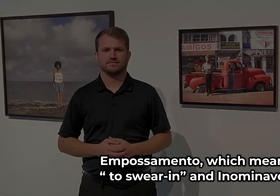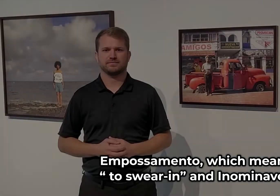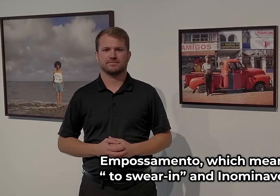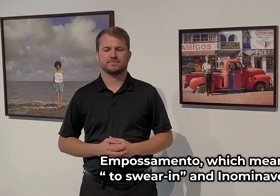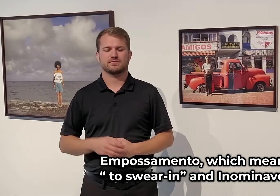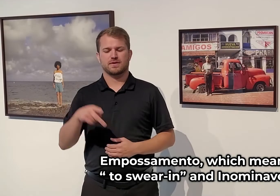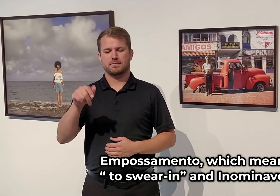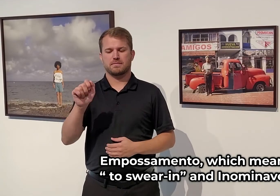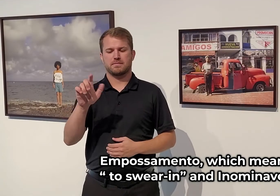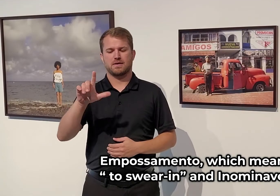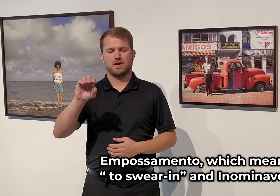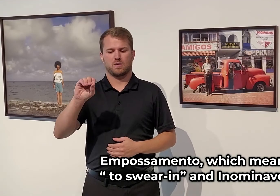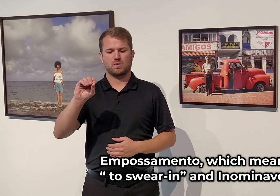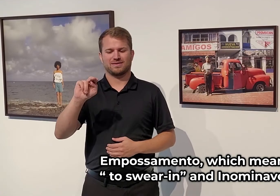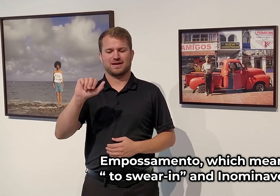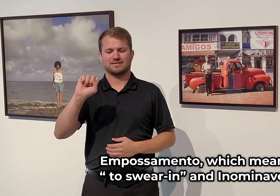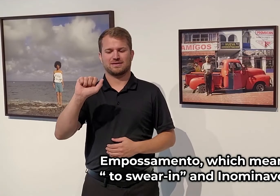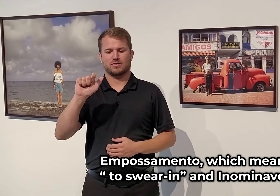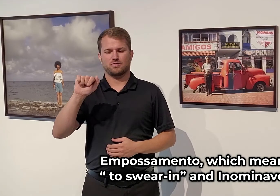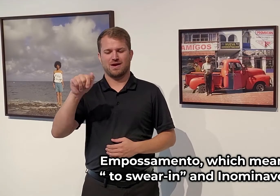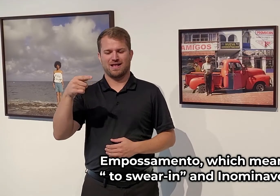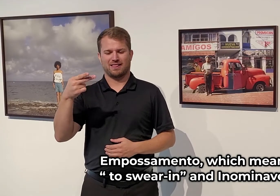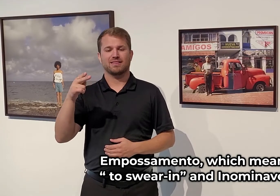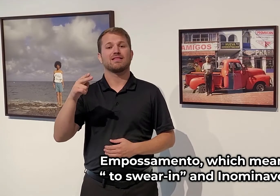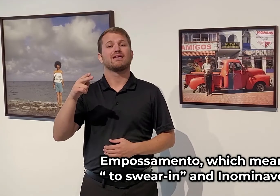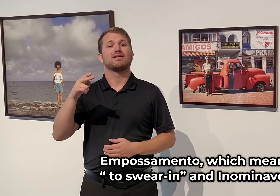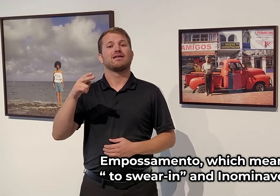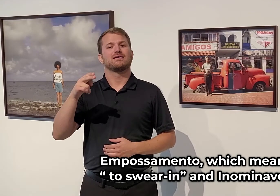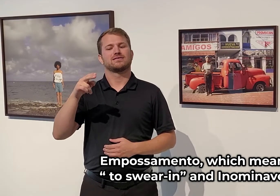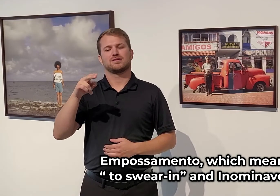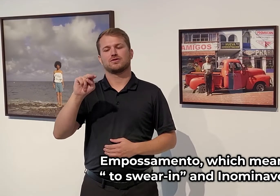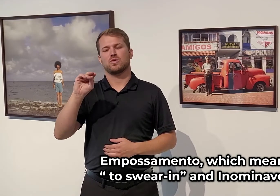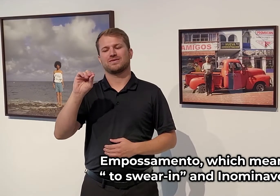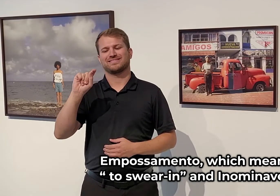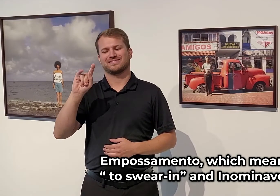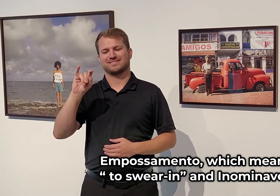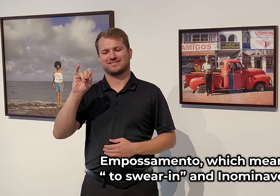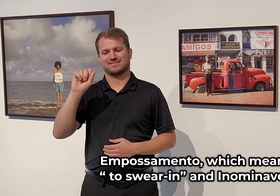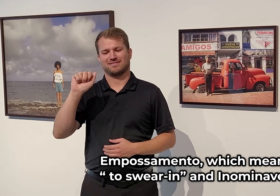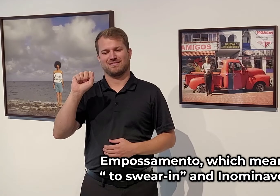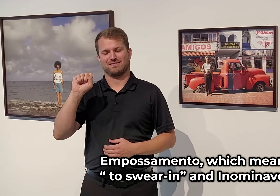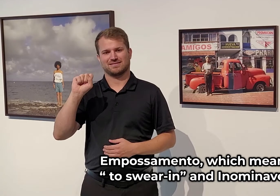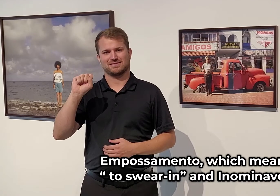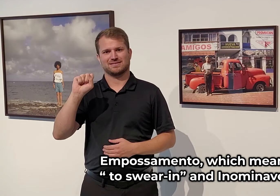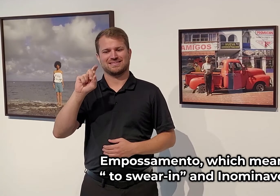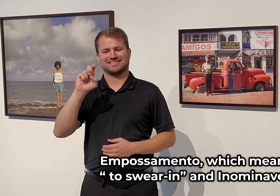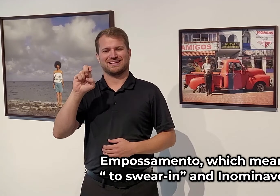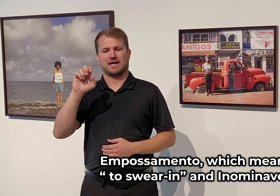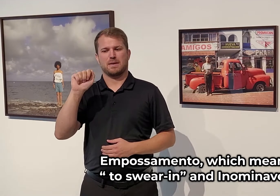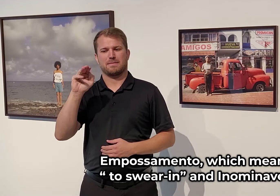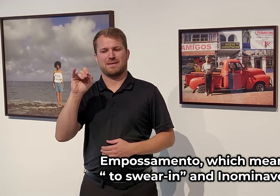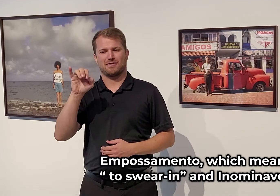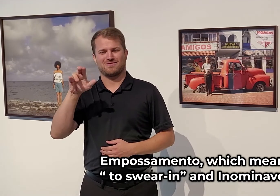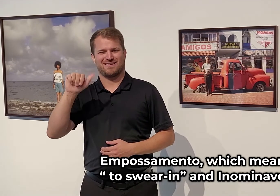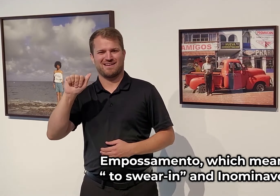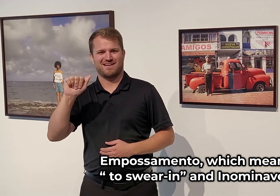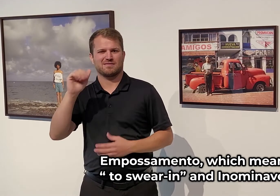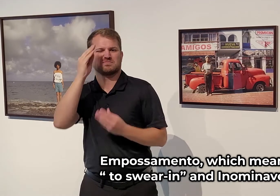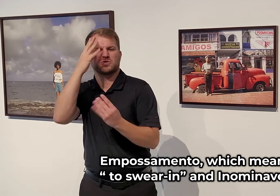Paulo Nazareth's Noticias de America, or News from the Americas, involves crossing borders of